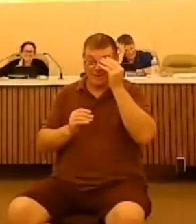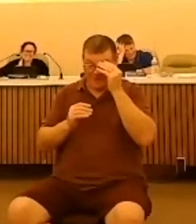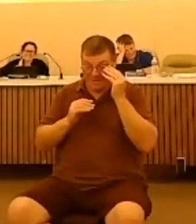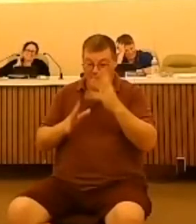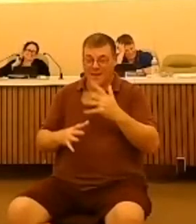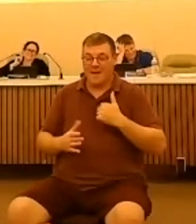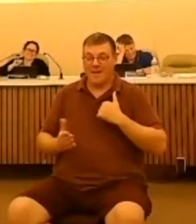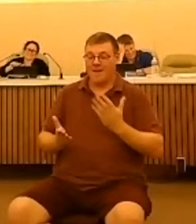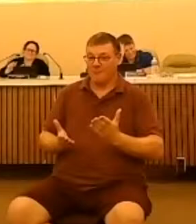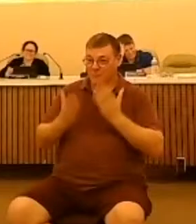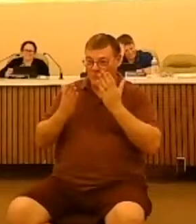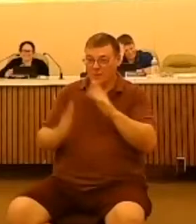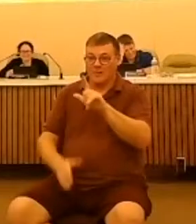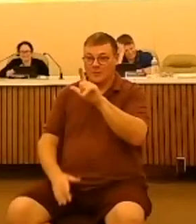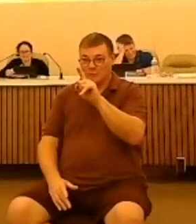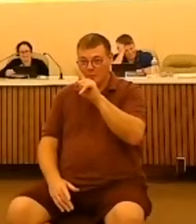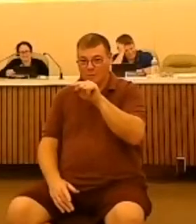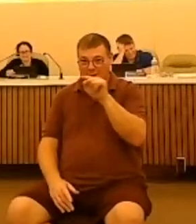have resolution